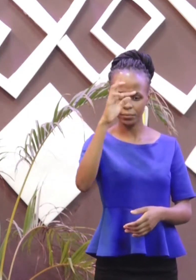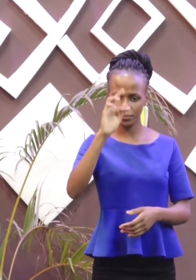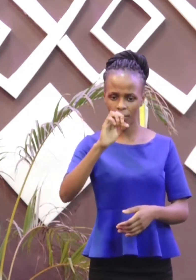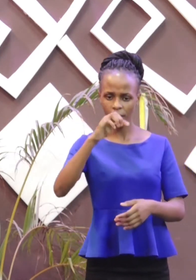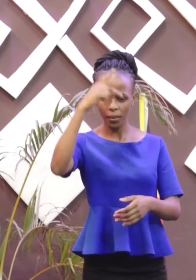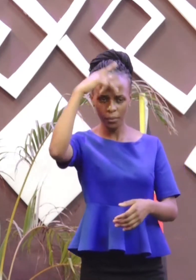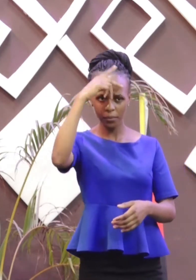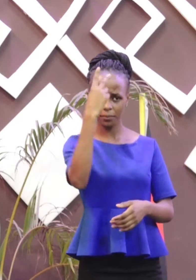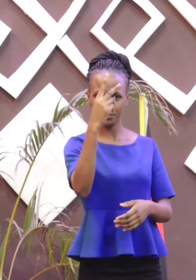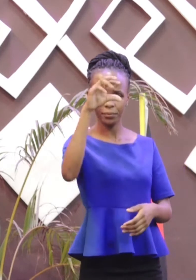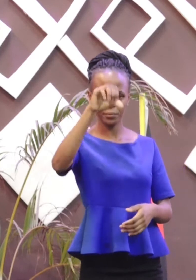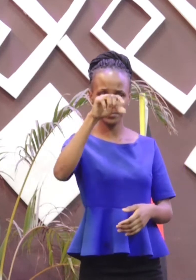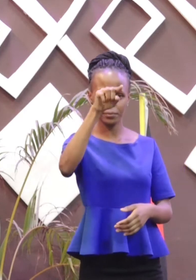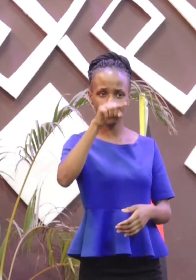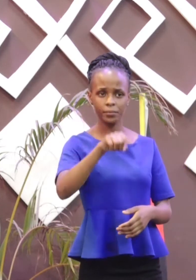Ngero